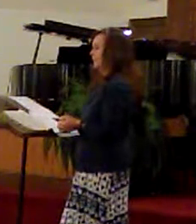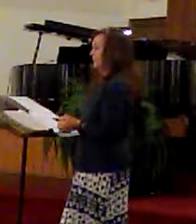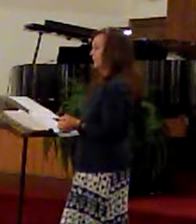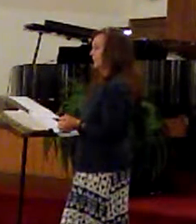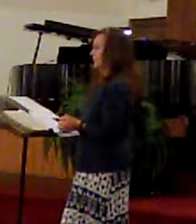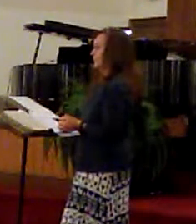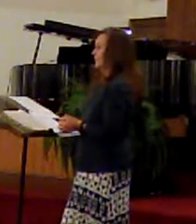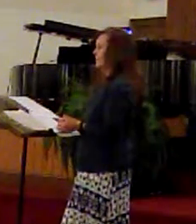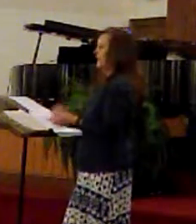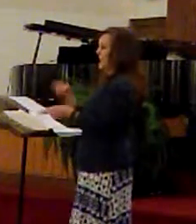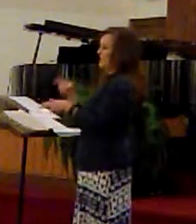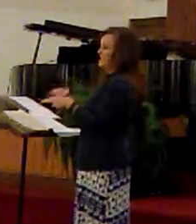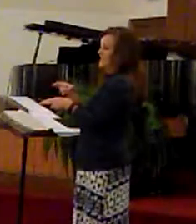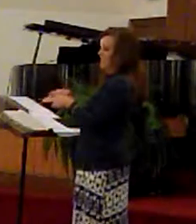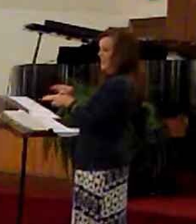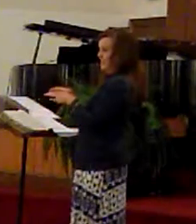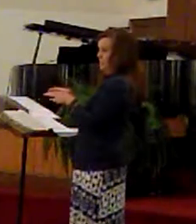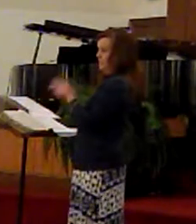it's just a name that we claim.